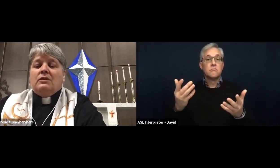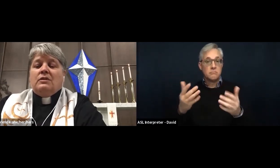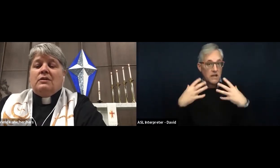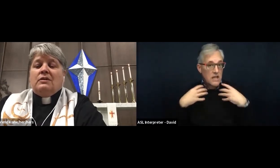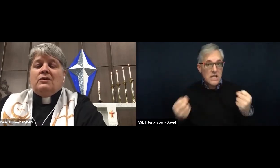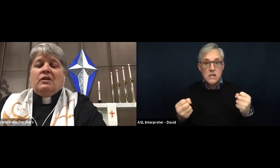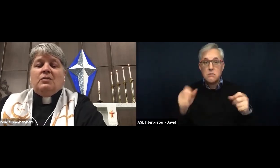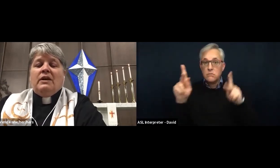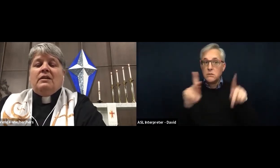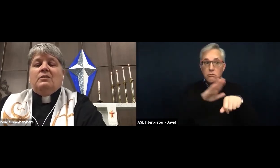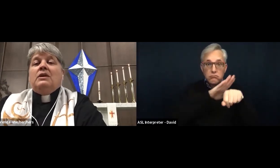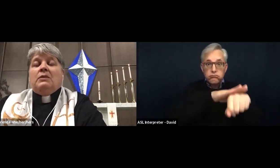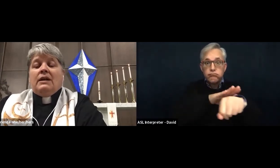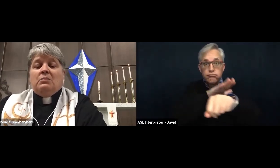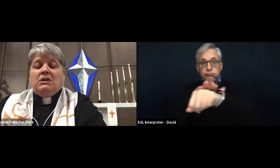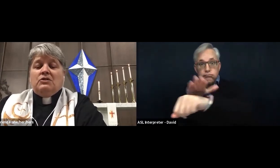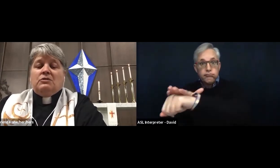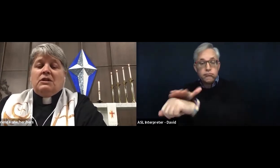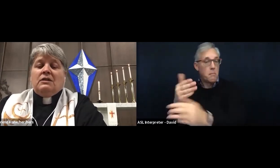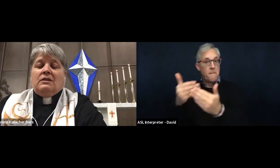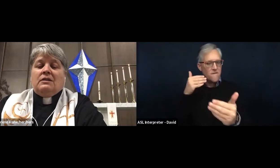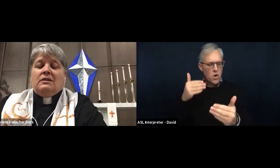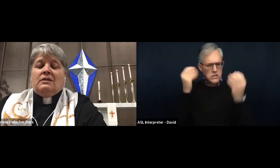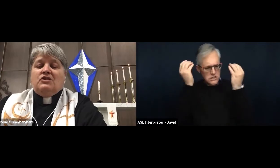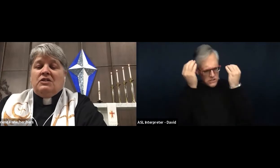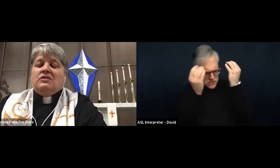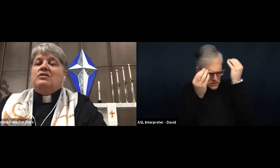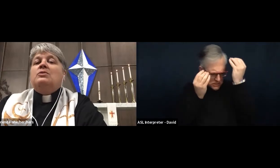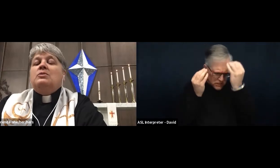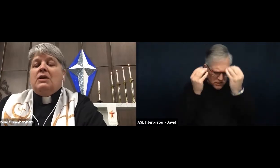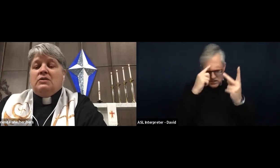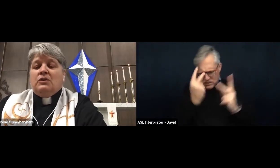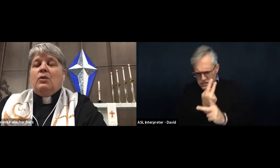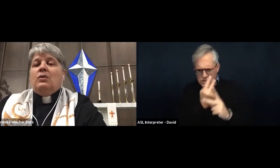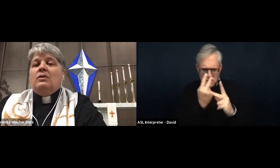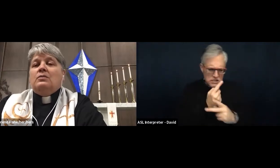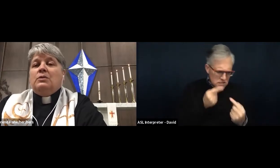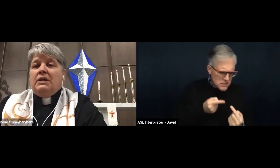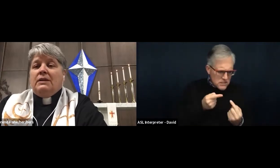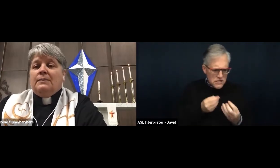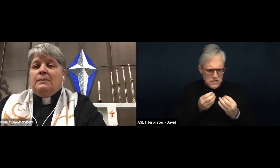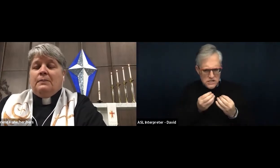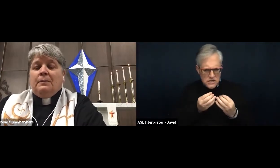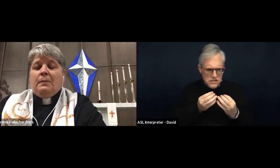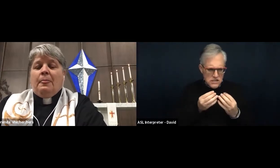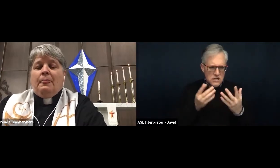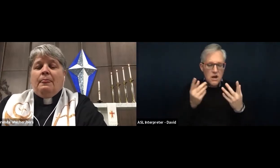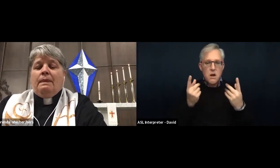questions, so that when he went out ministering, Jesus knew what his goal would be.